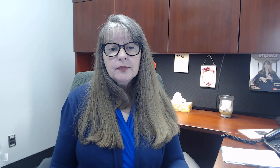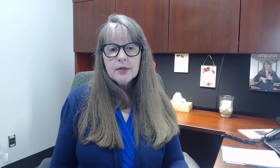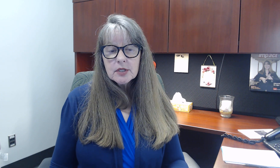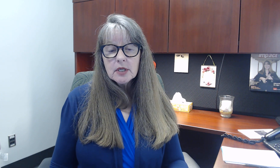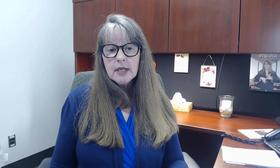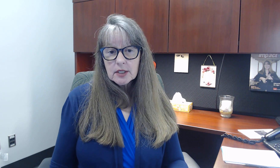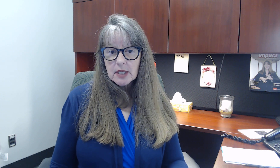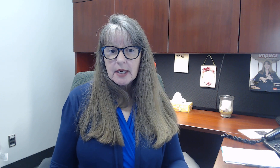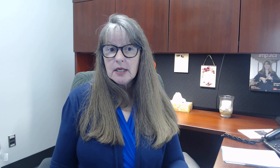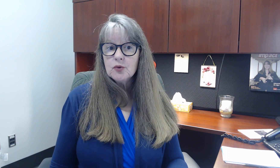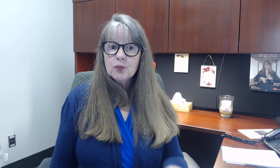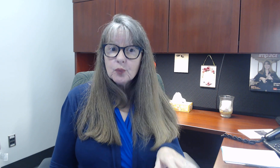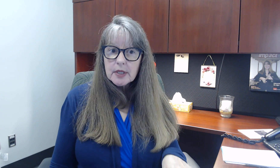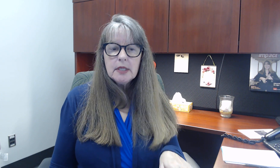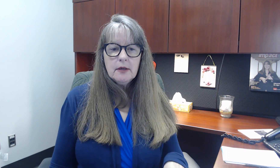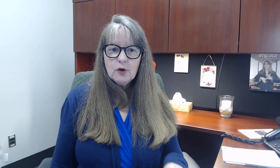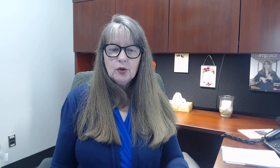This next sign is really deaf culture.